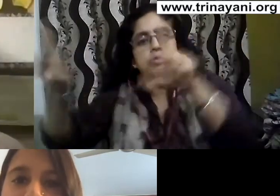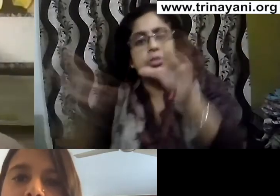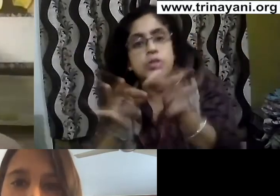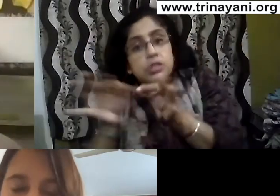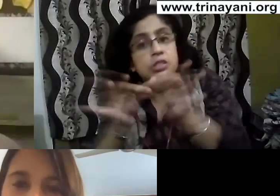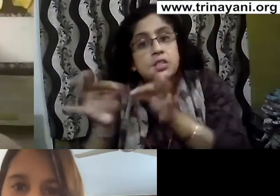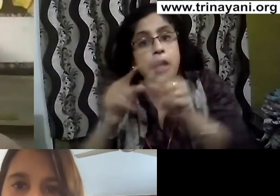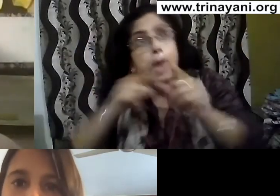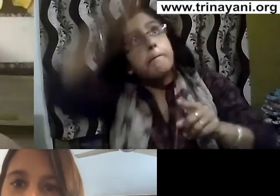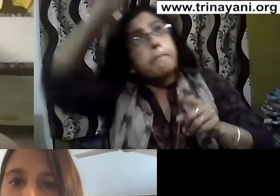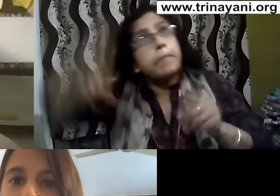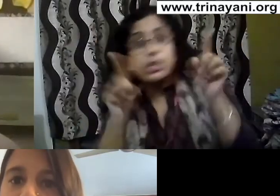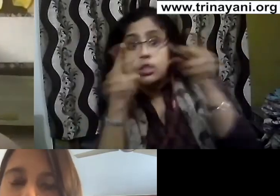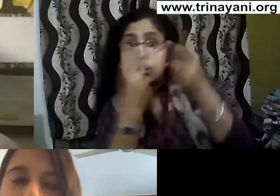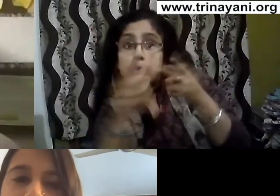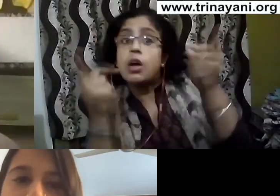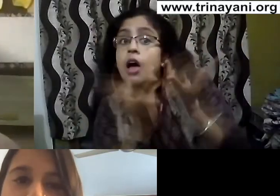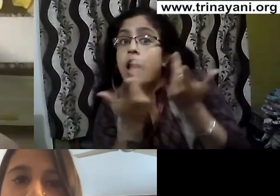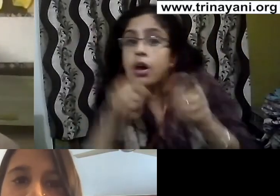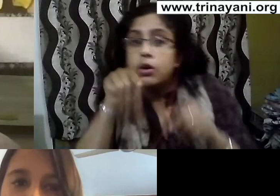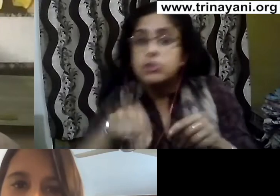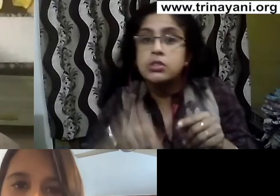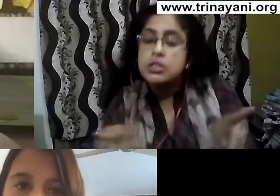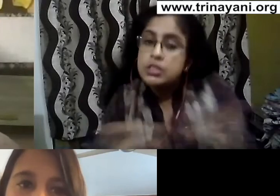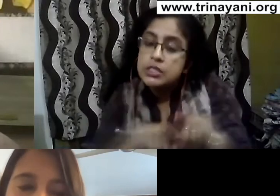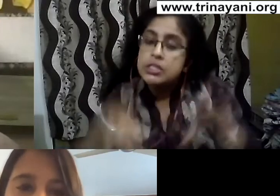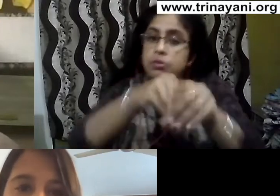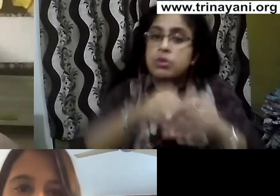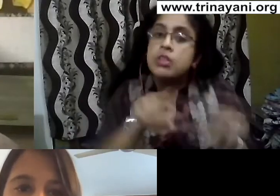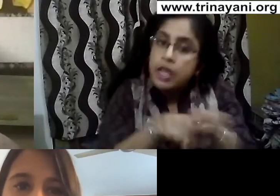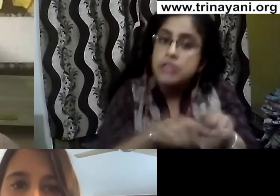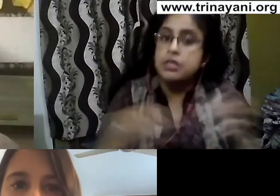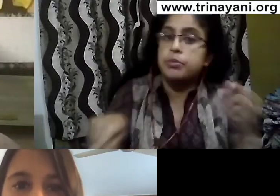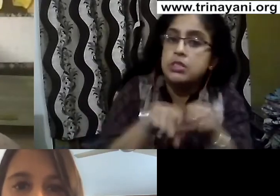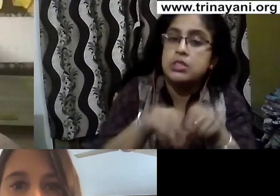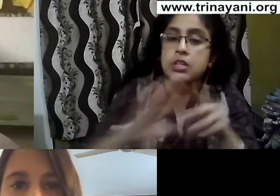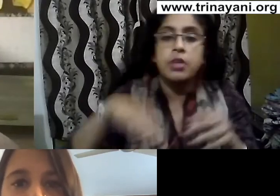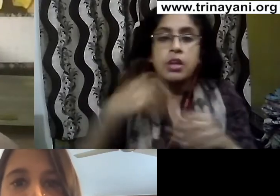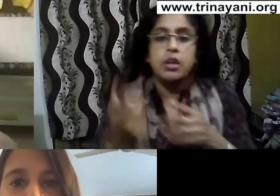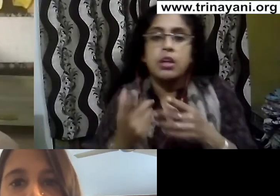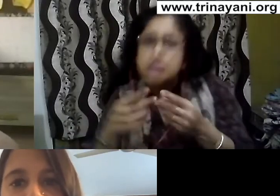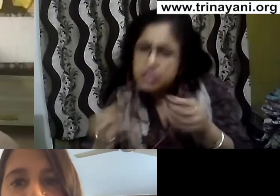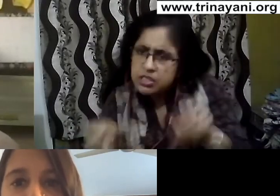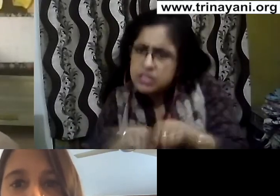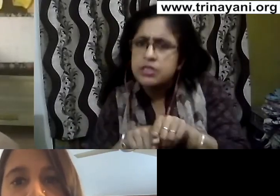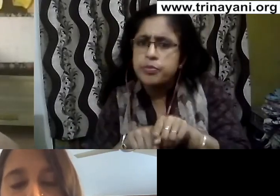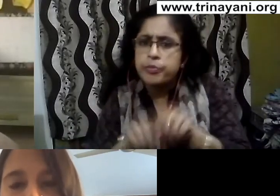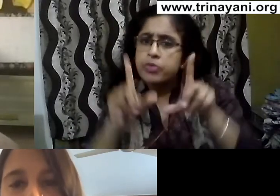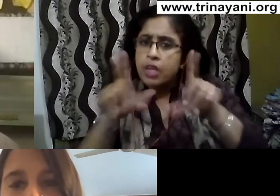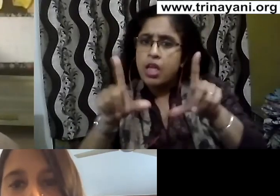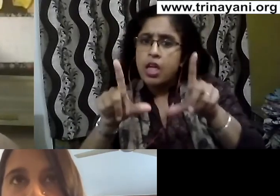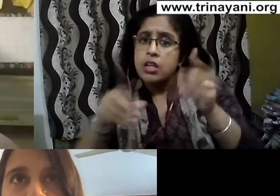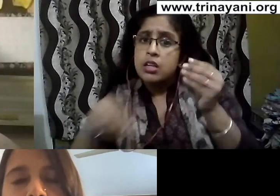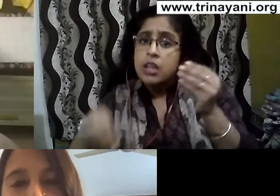the peaks look like. So that comes under the category of example. And supplemental is when the image adds to your